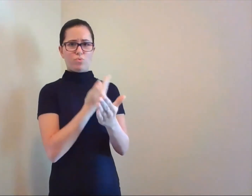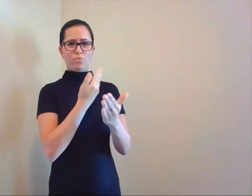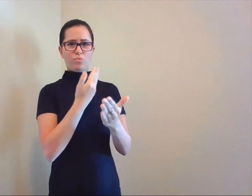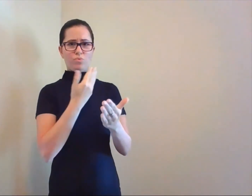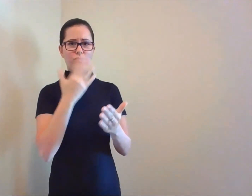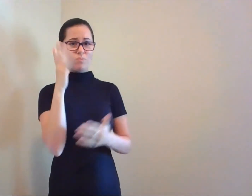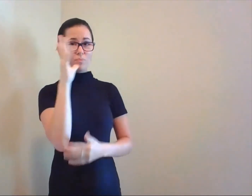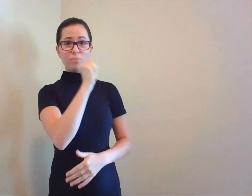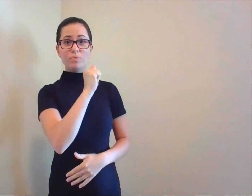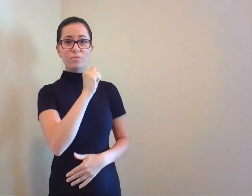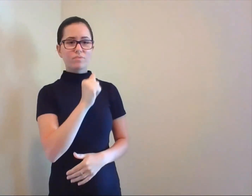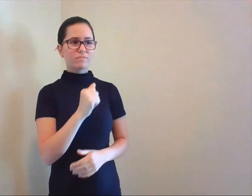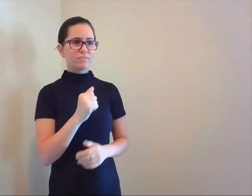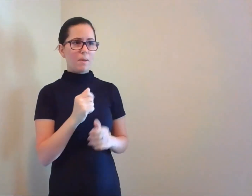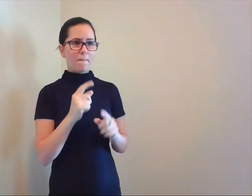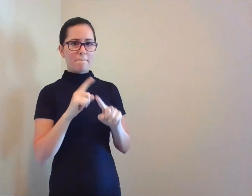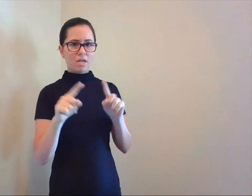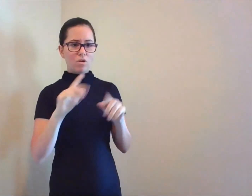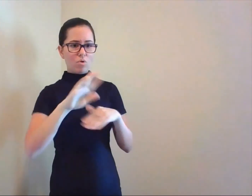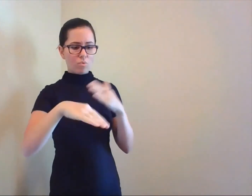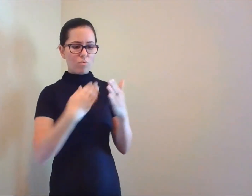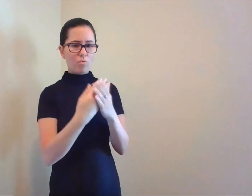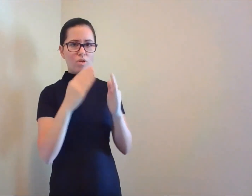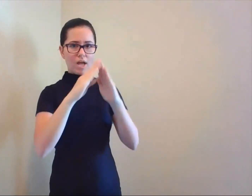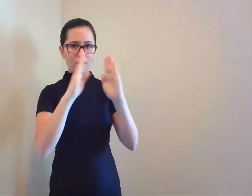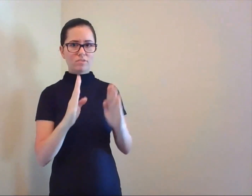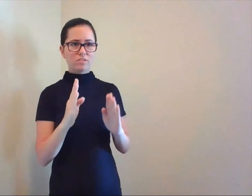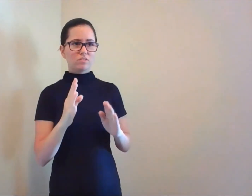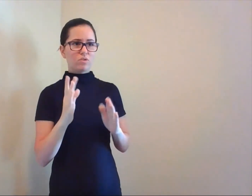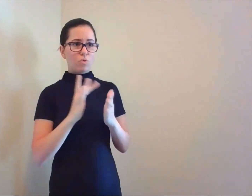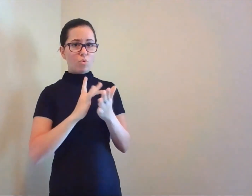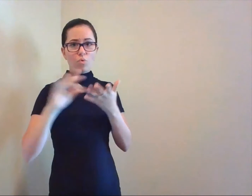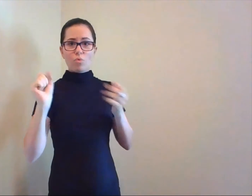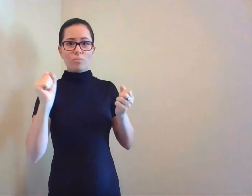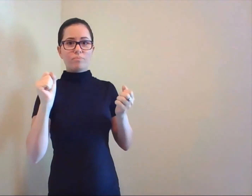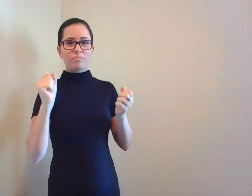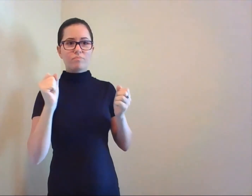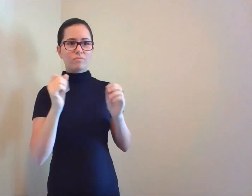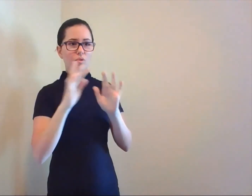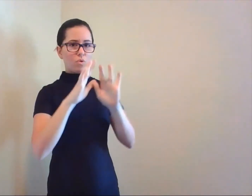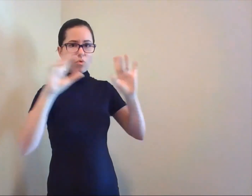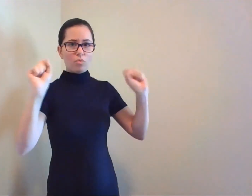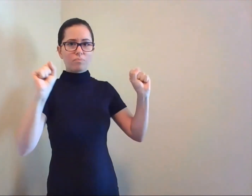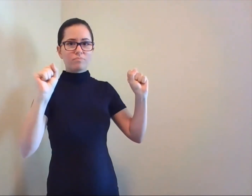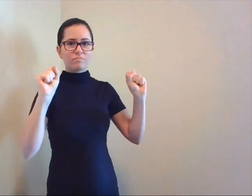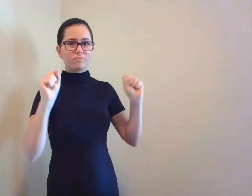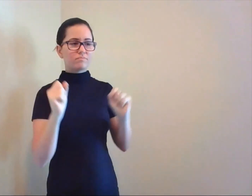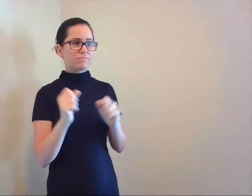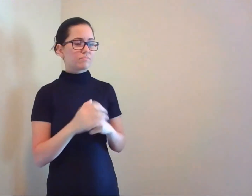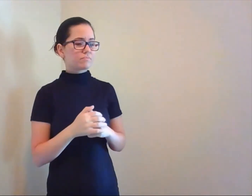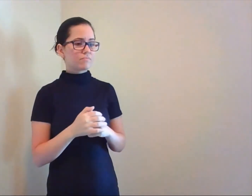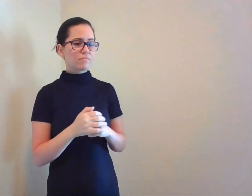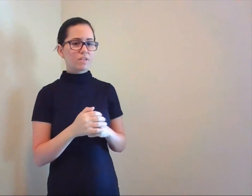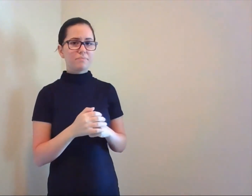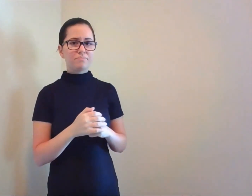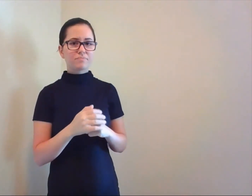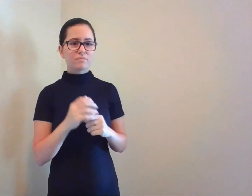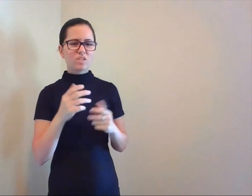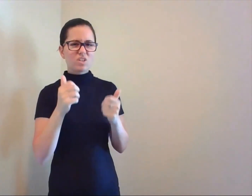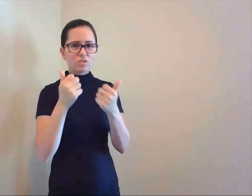see if any of them are unlocked. Because I want to explore this place. It's huge. The only door that was open led to the, yeah,